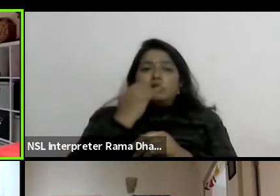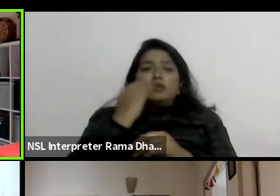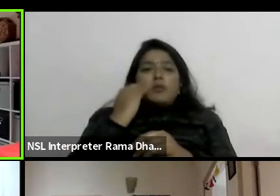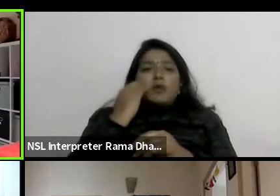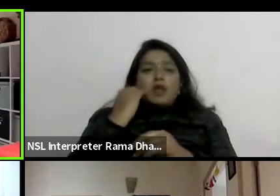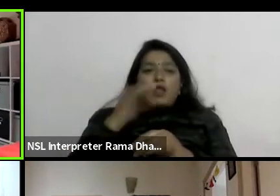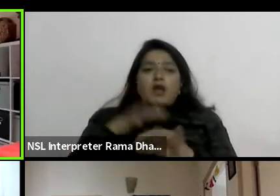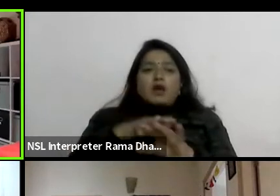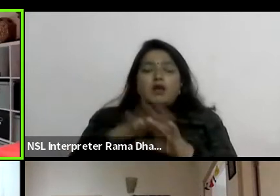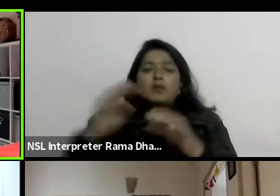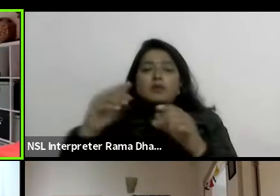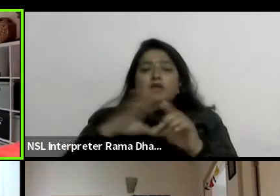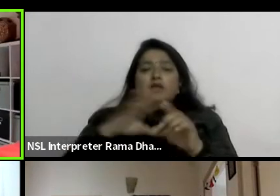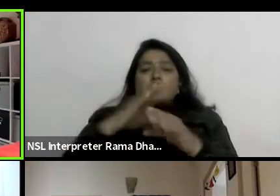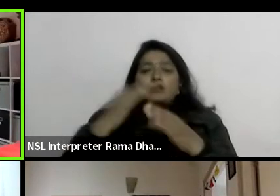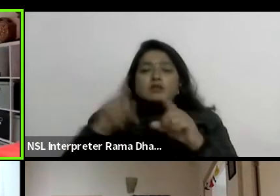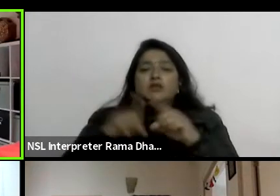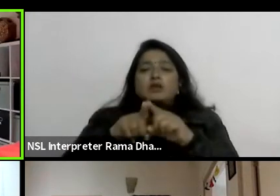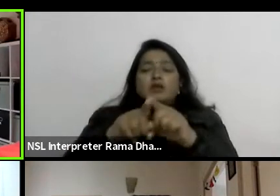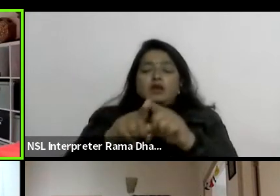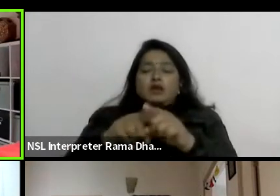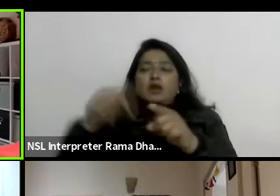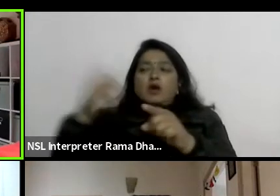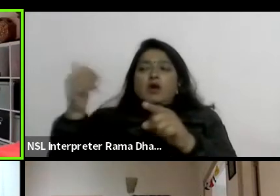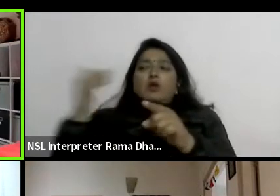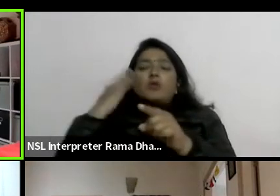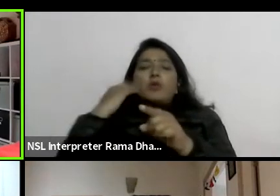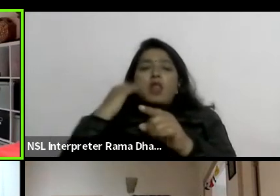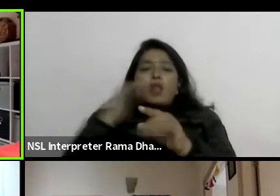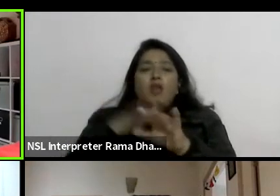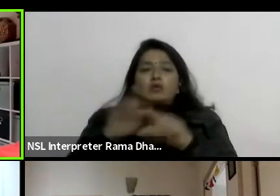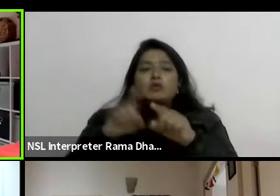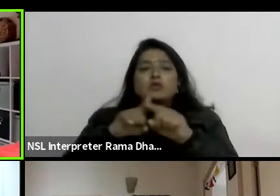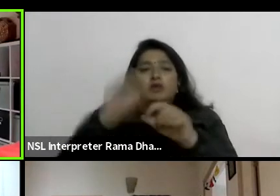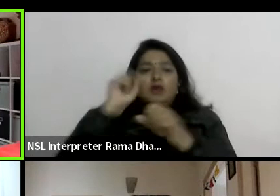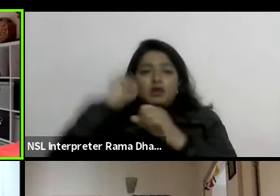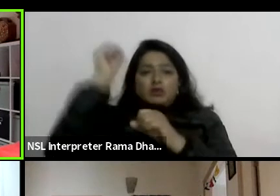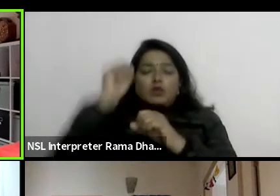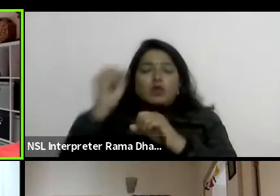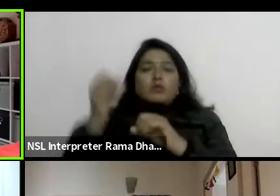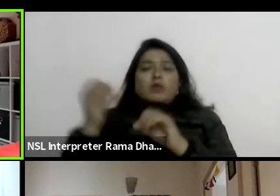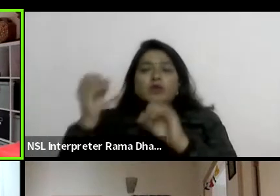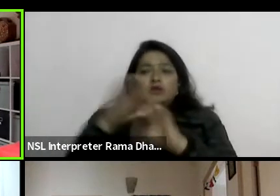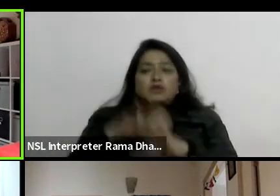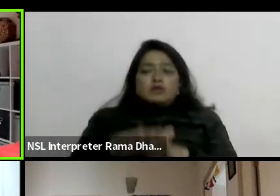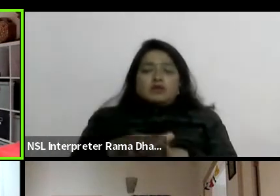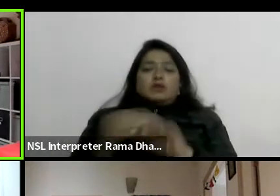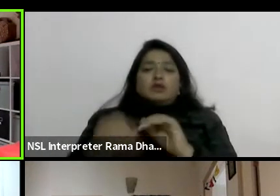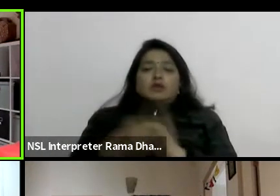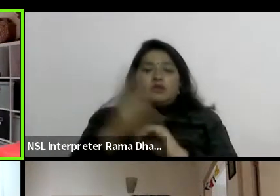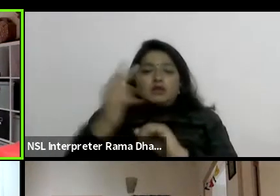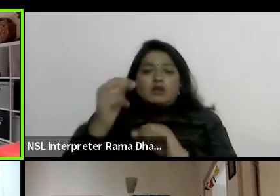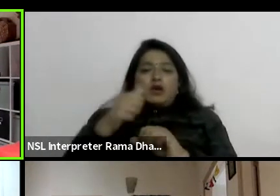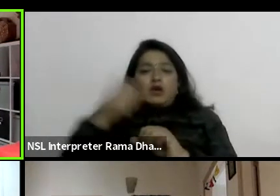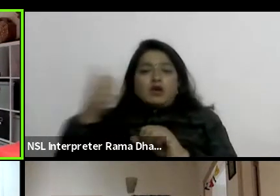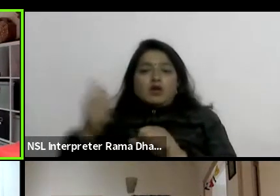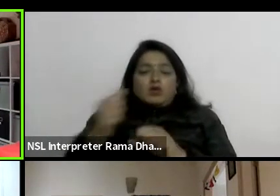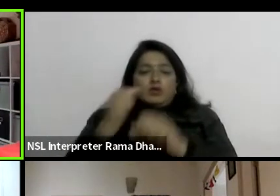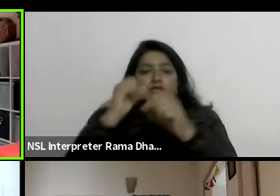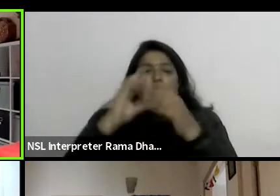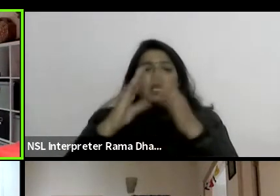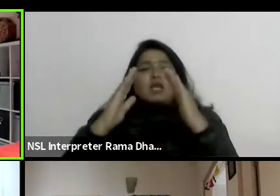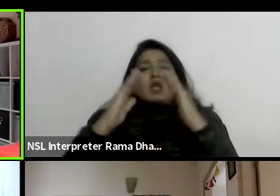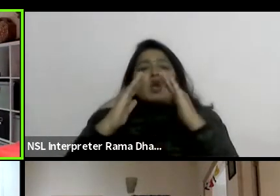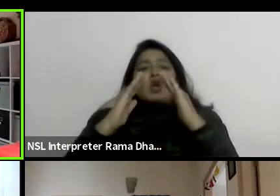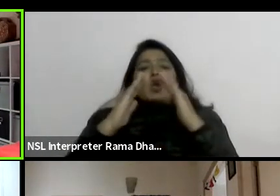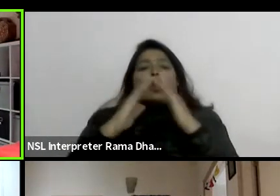we will continue to do that, as well as trying to actually build further links with the labor movement, with trade unions,